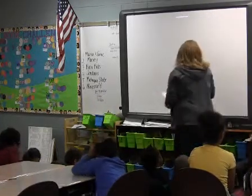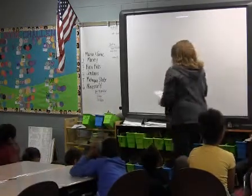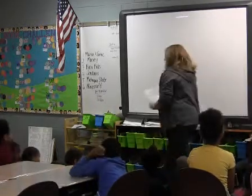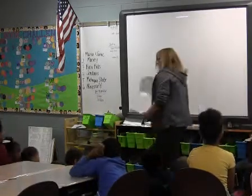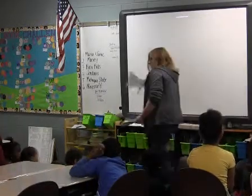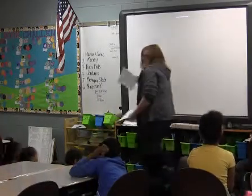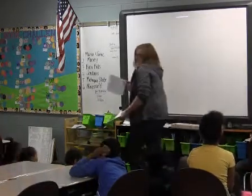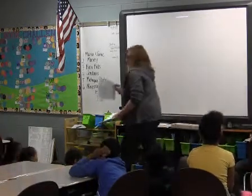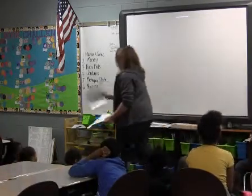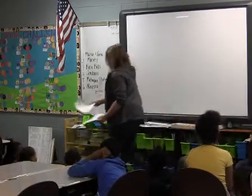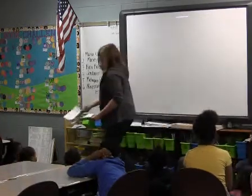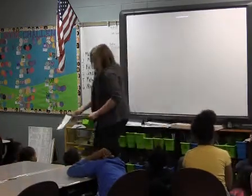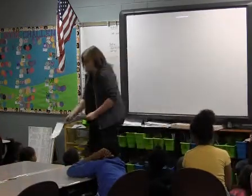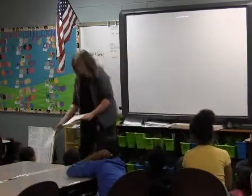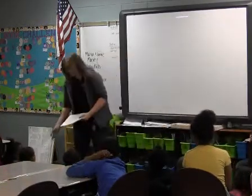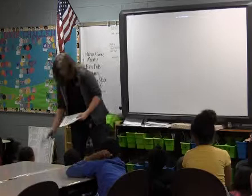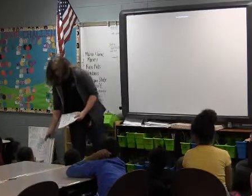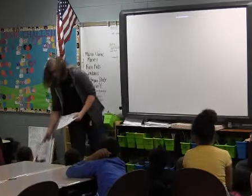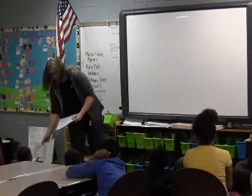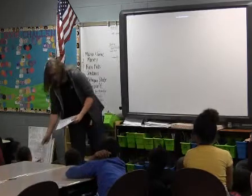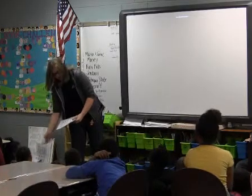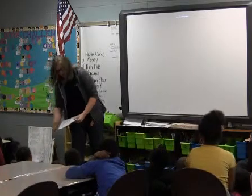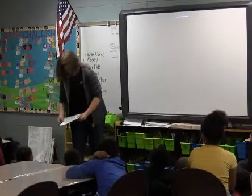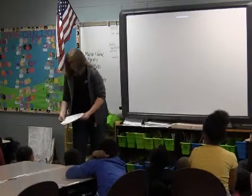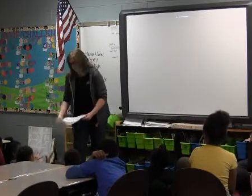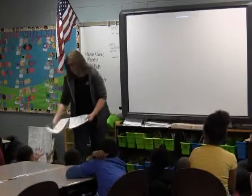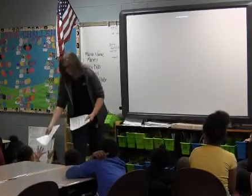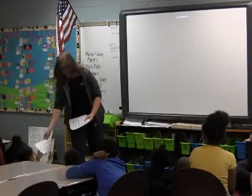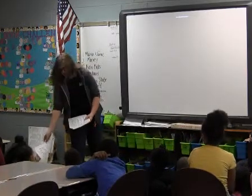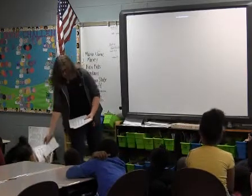Now this is the same sheet that I started off with when I was learning.